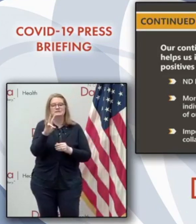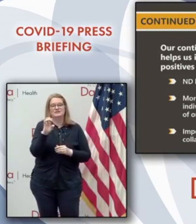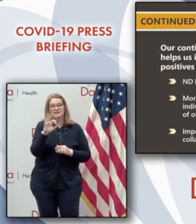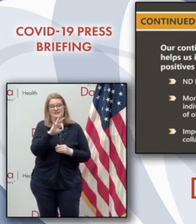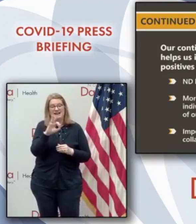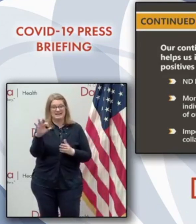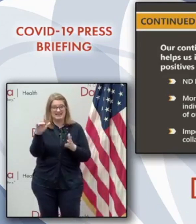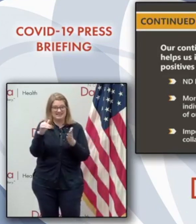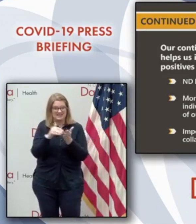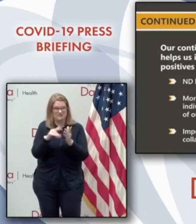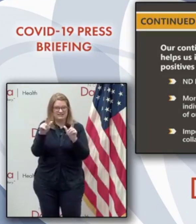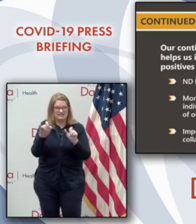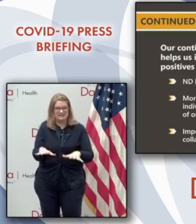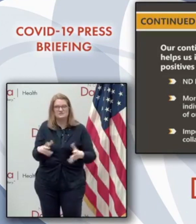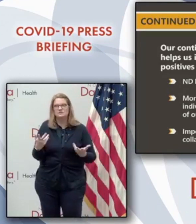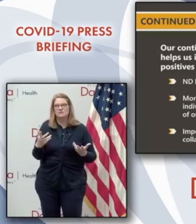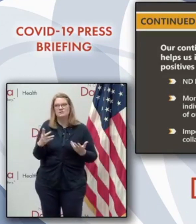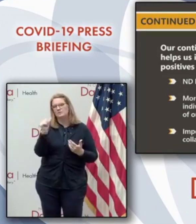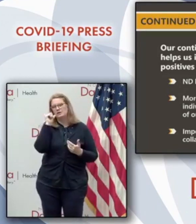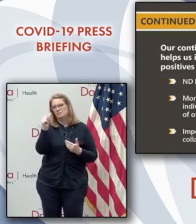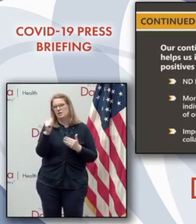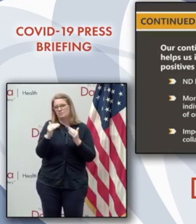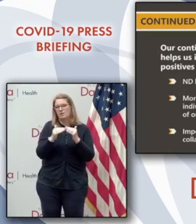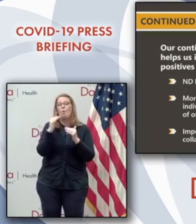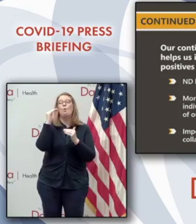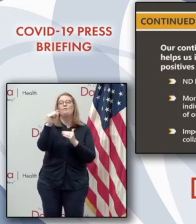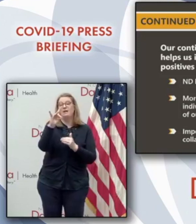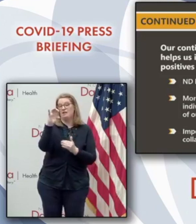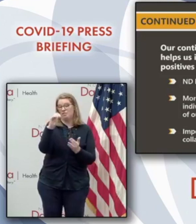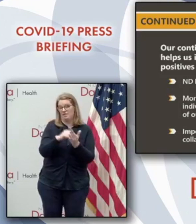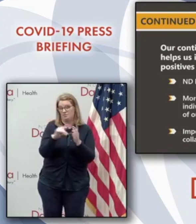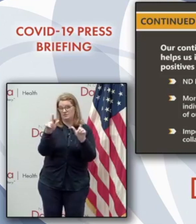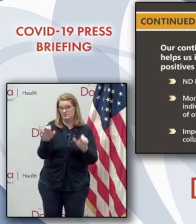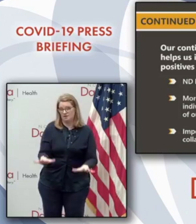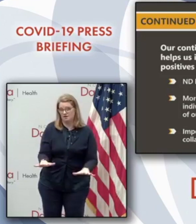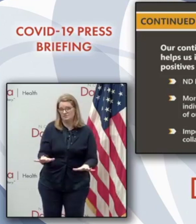799,000. Just about by tomorrow, it'll cross 800,000 tests in a state with